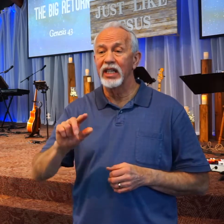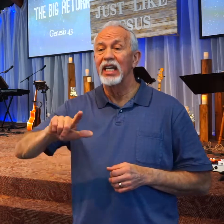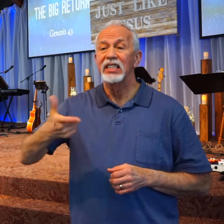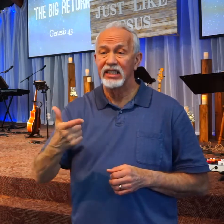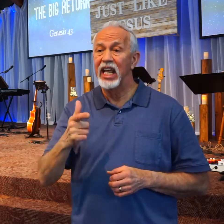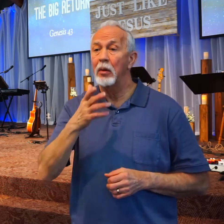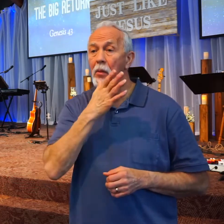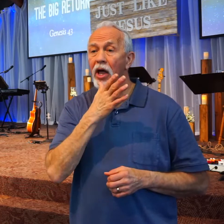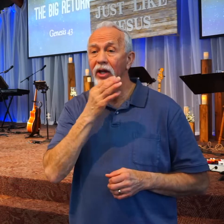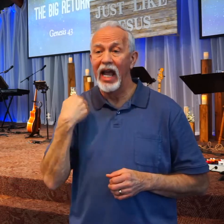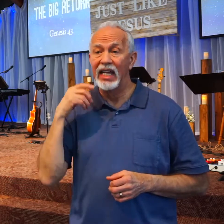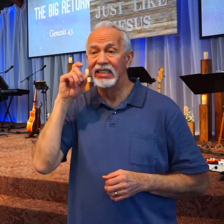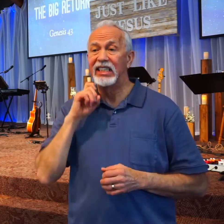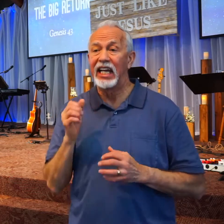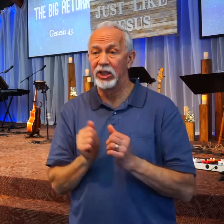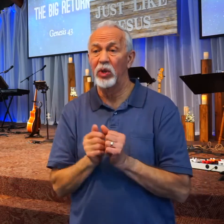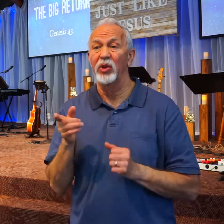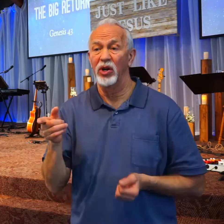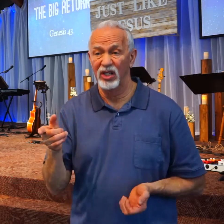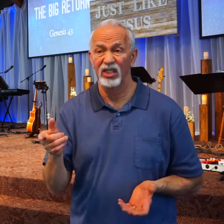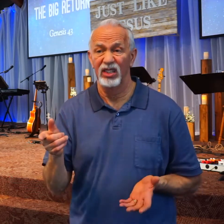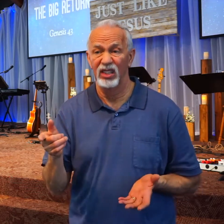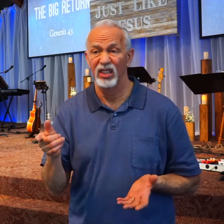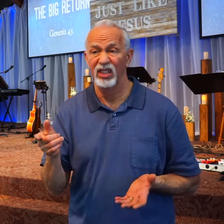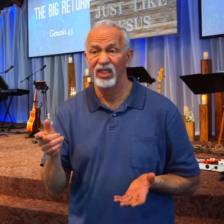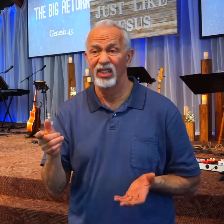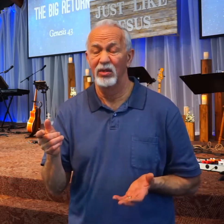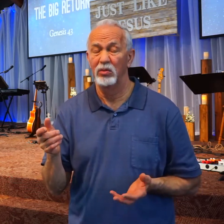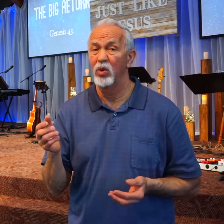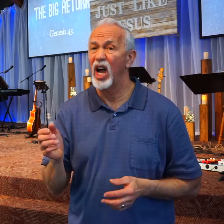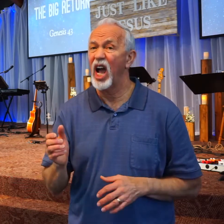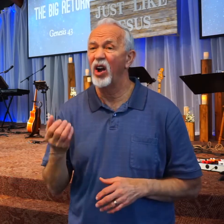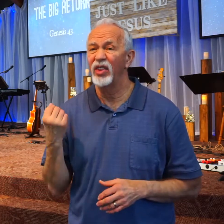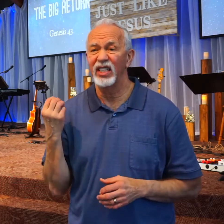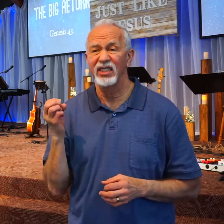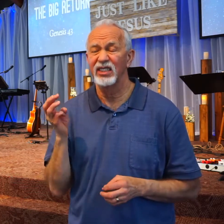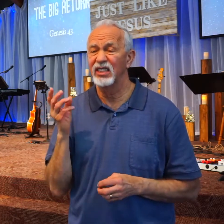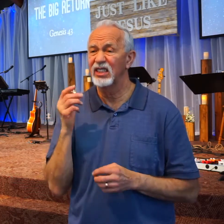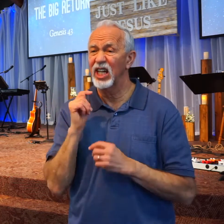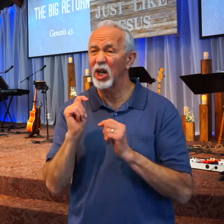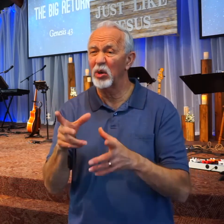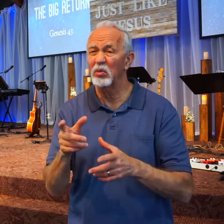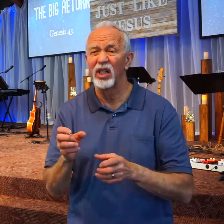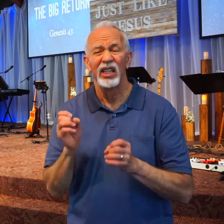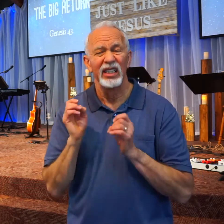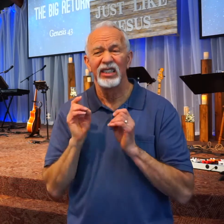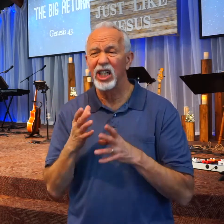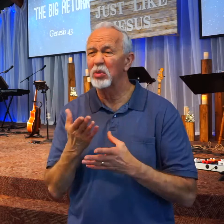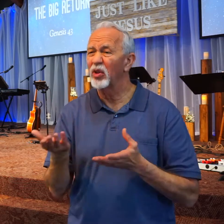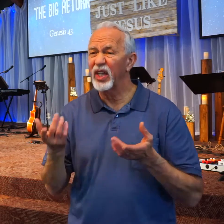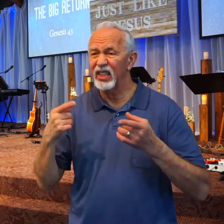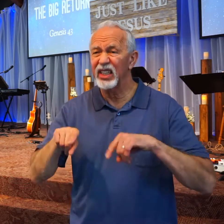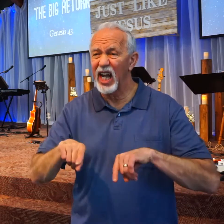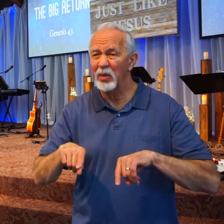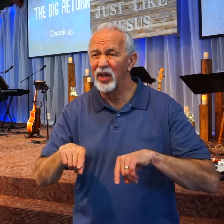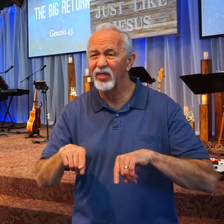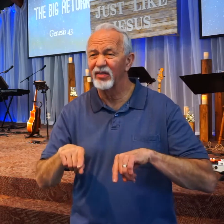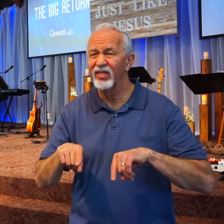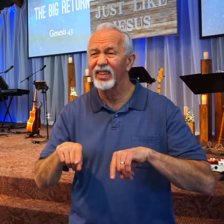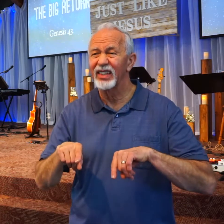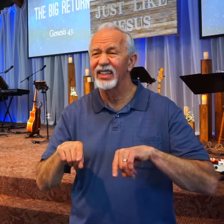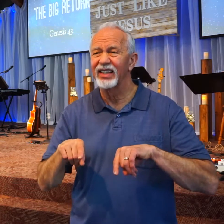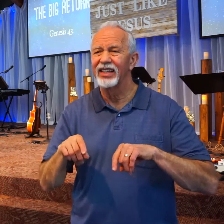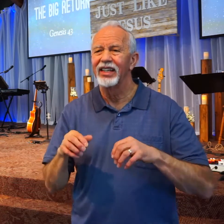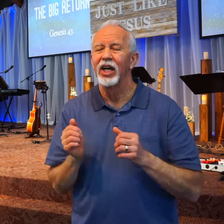Naphtali. This is just like straight out of Jerry Springer or something, isn't it? And it is with